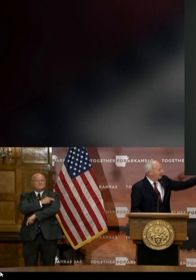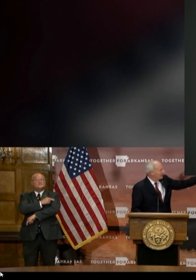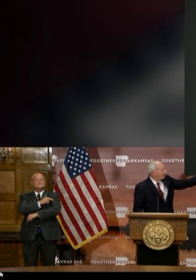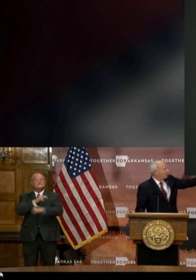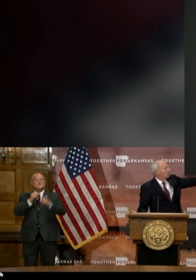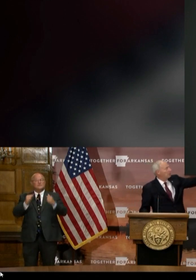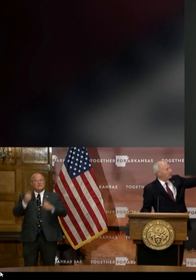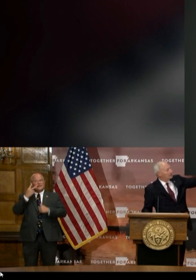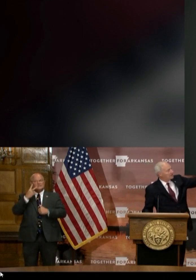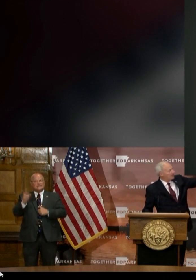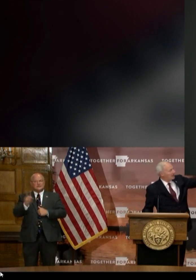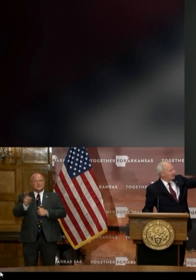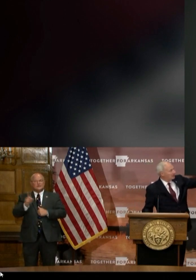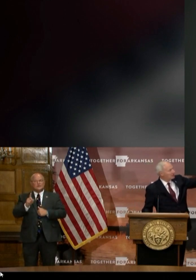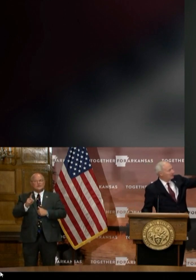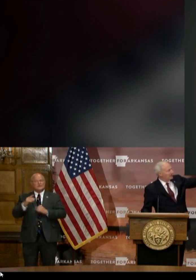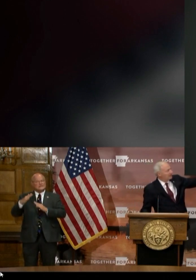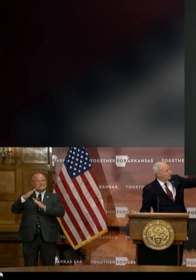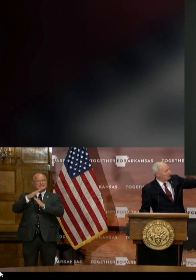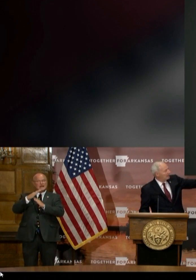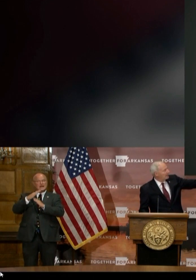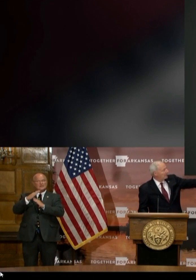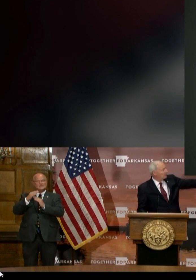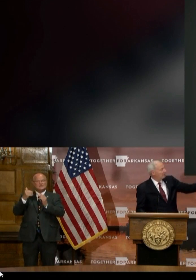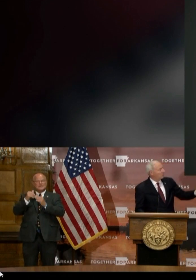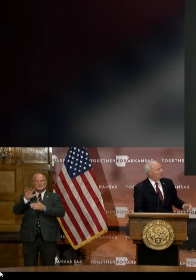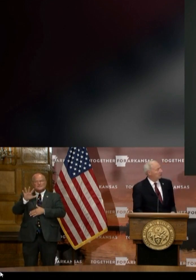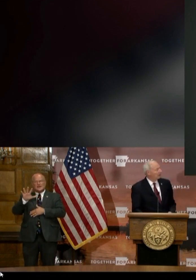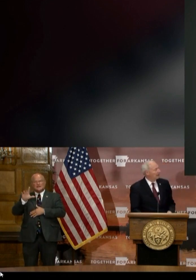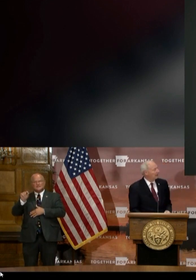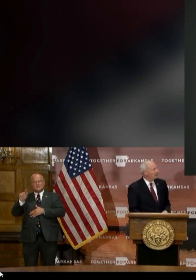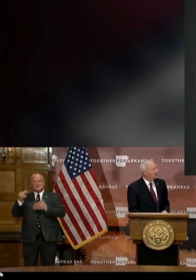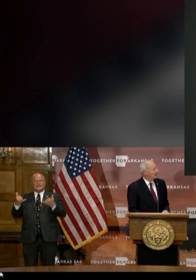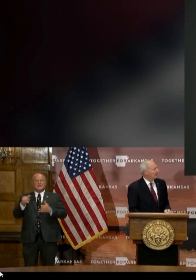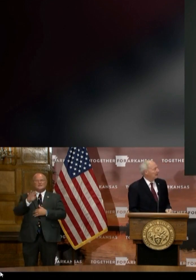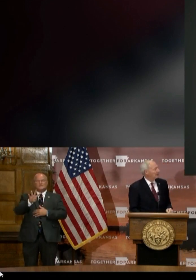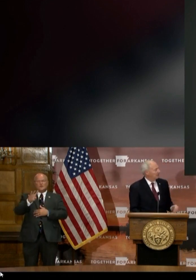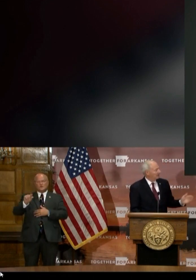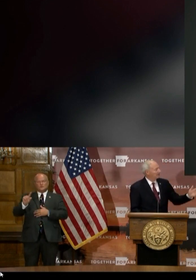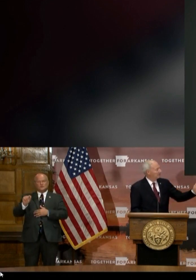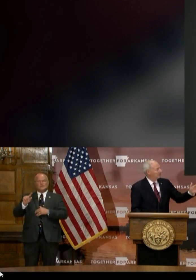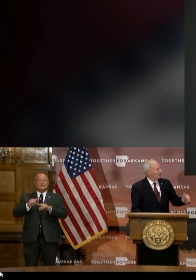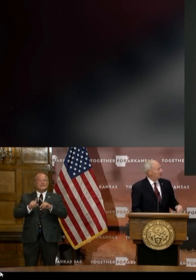see where we were at the top, close to 520. Now we're at 420.